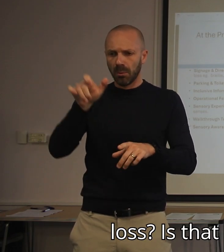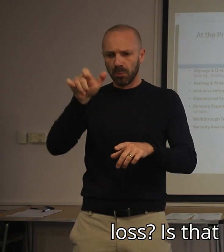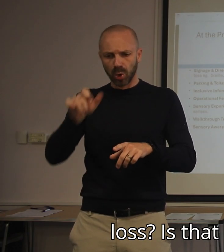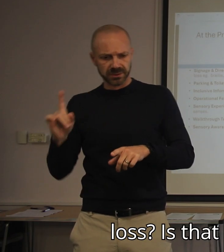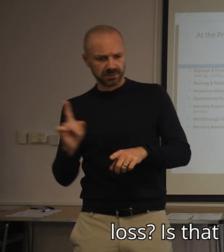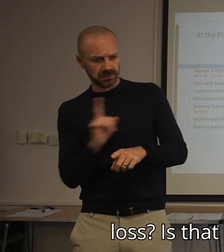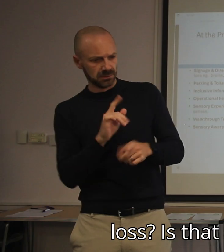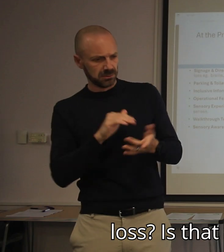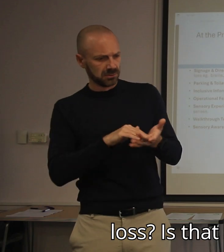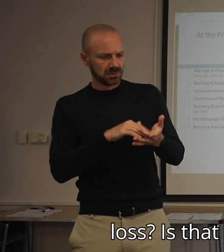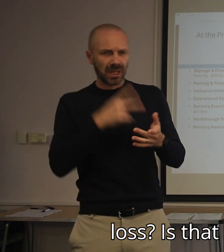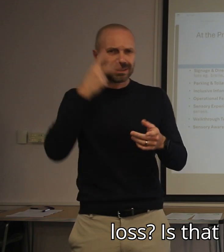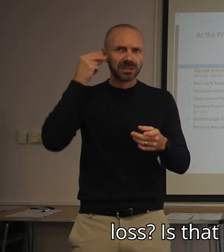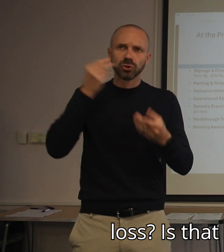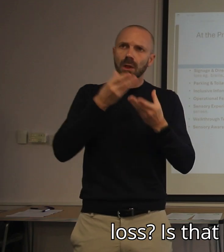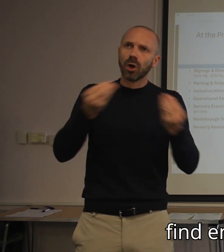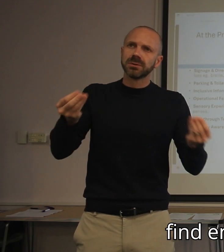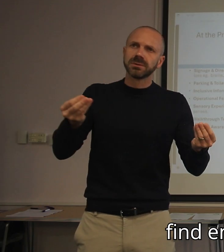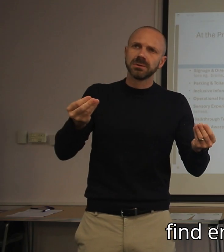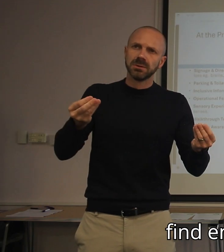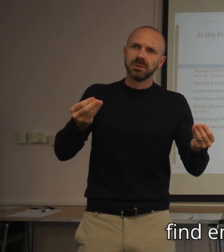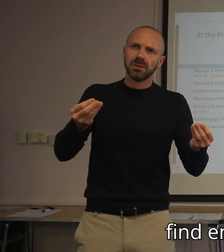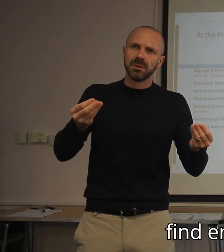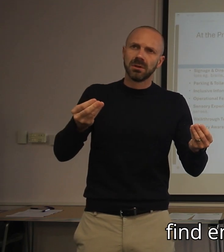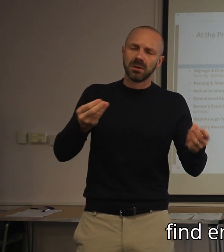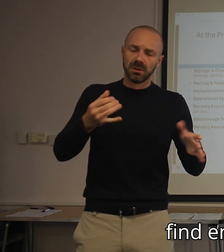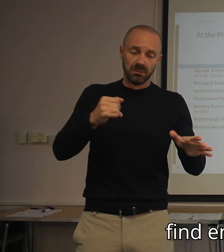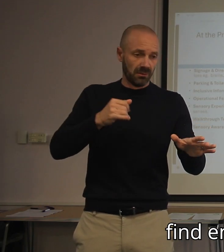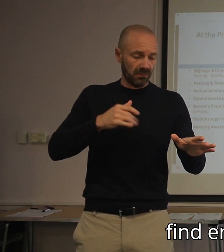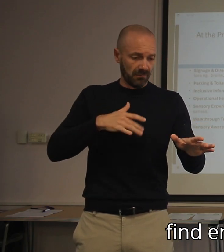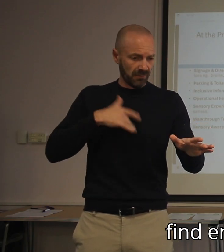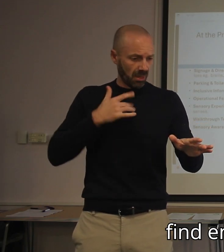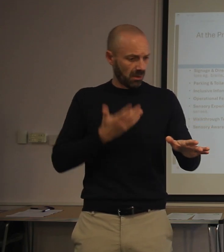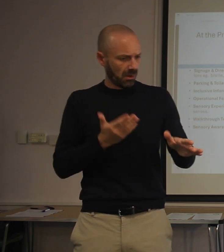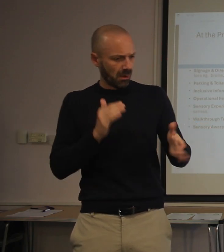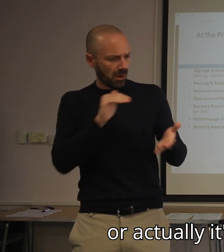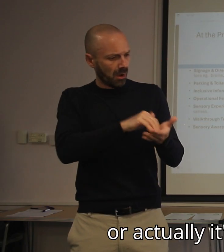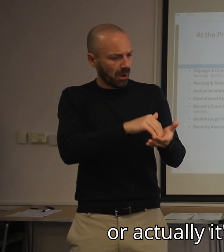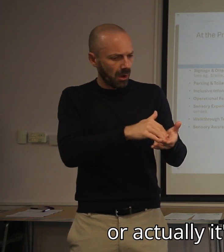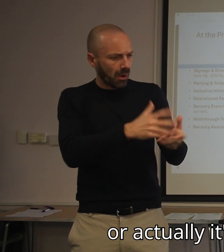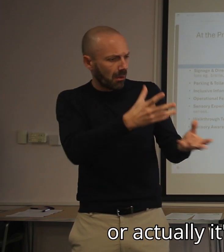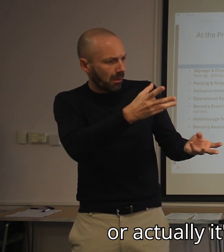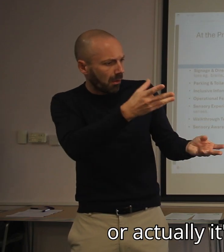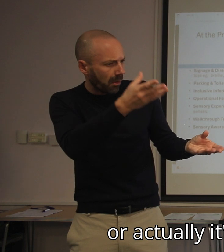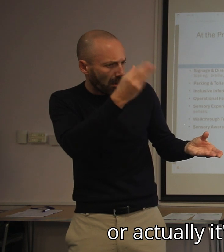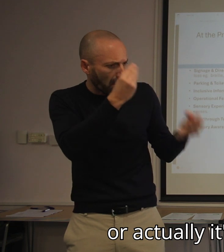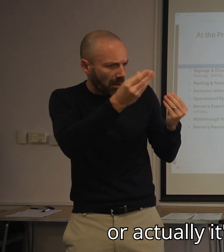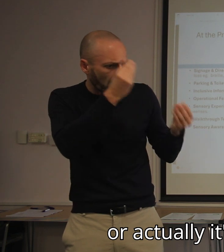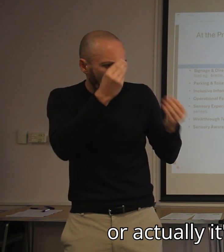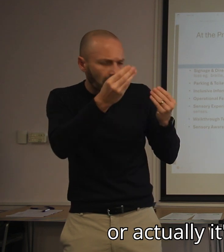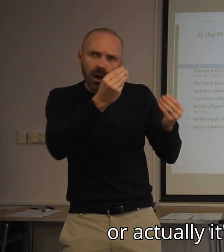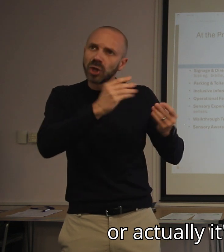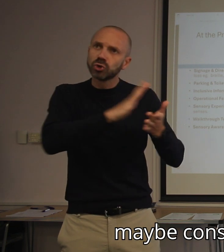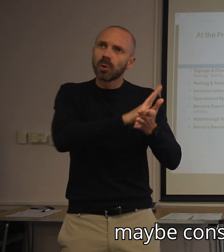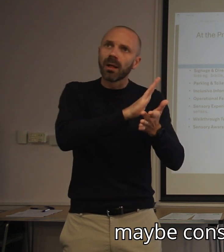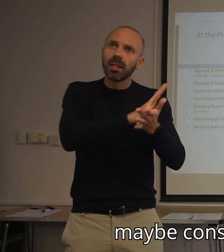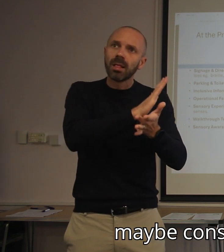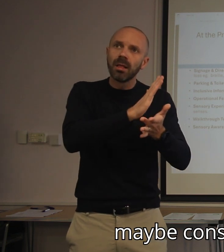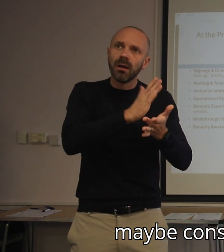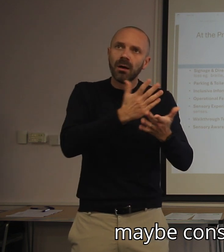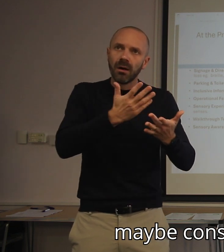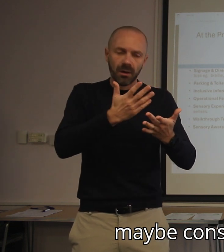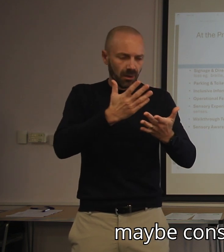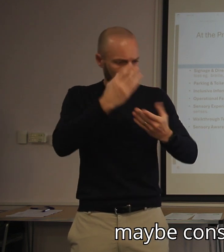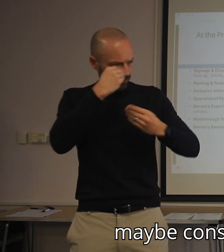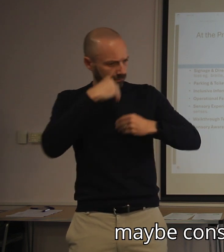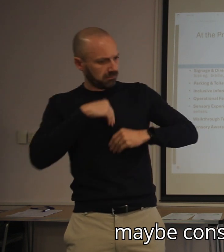loss? Is that something that they would find enjoyable, meaningful, or actually it's not something that you've maybe